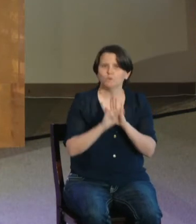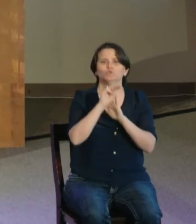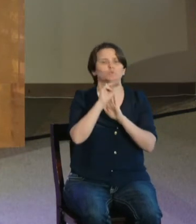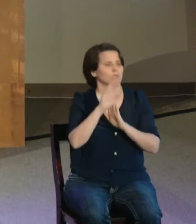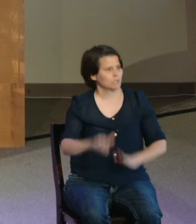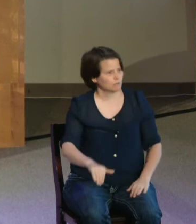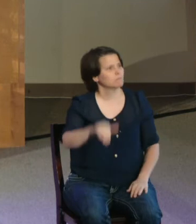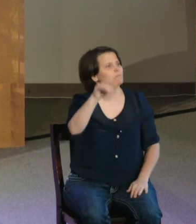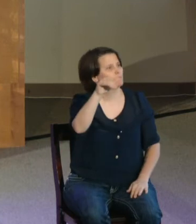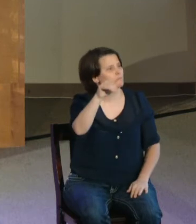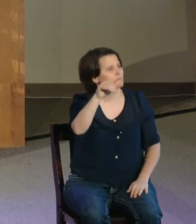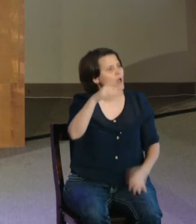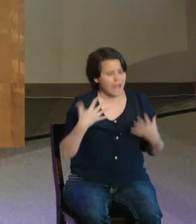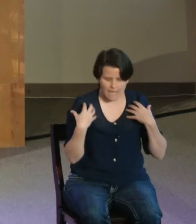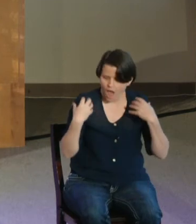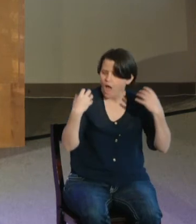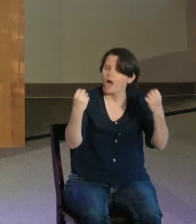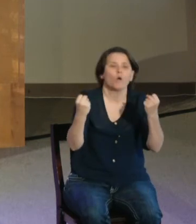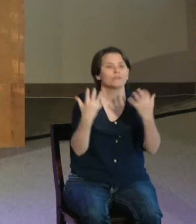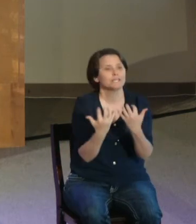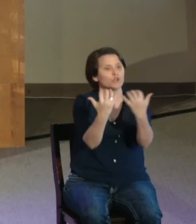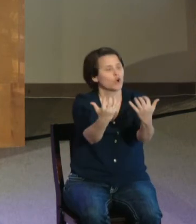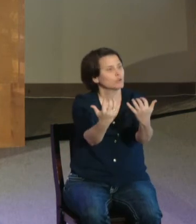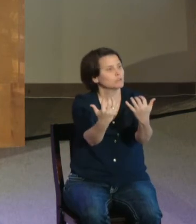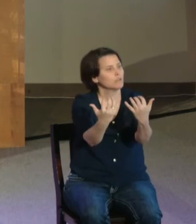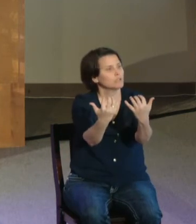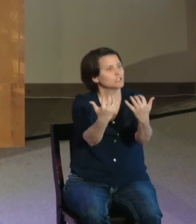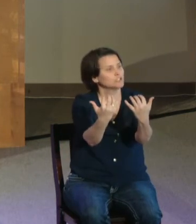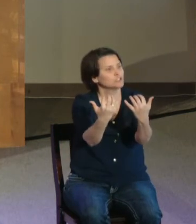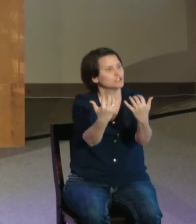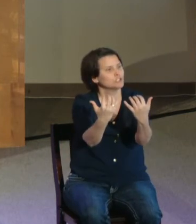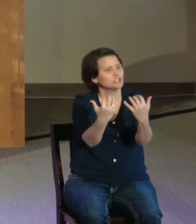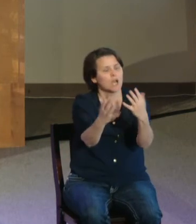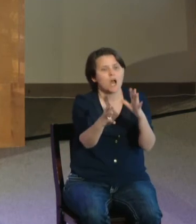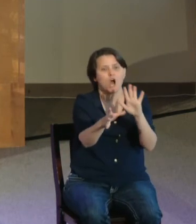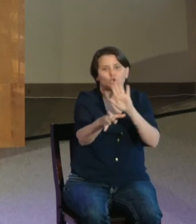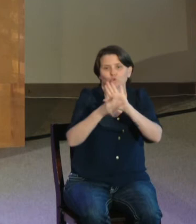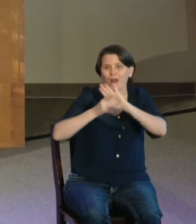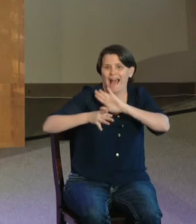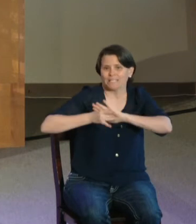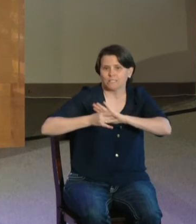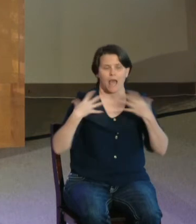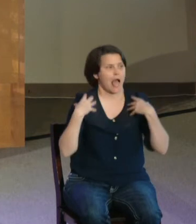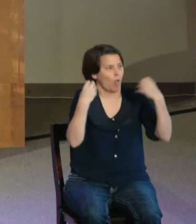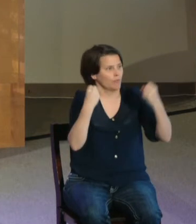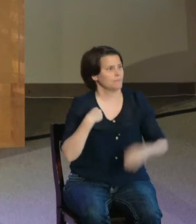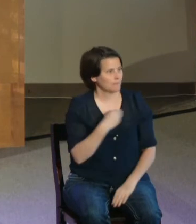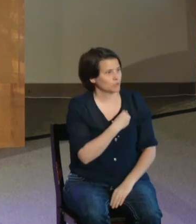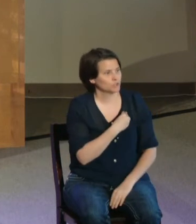what? Healthy congregations attracts healthy members.